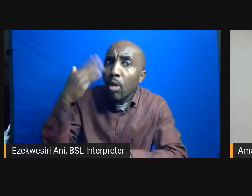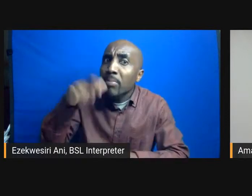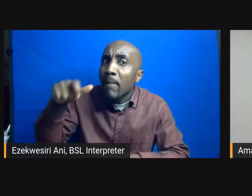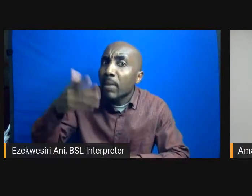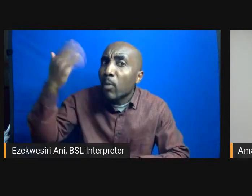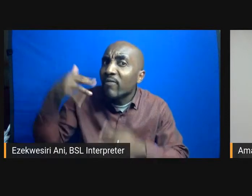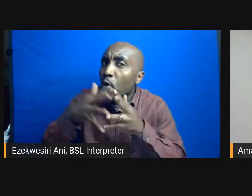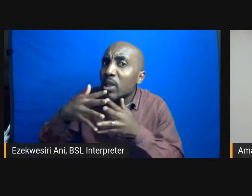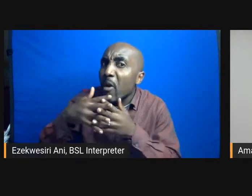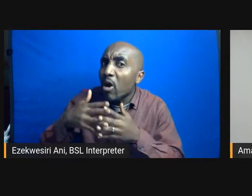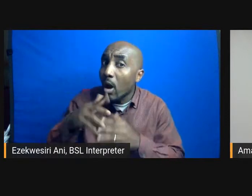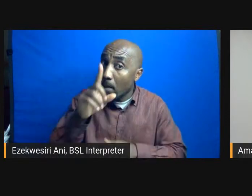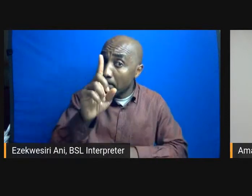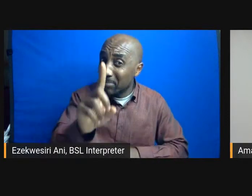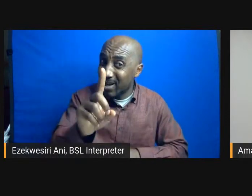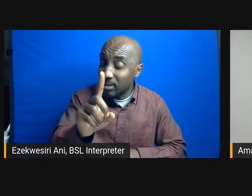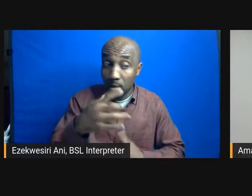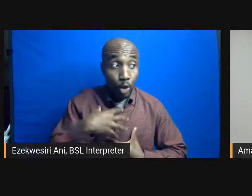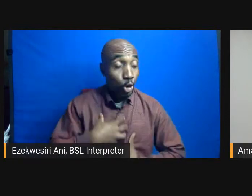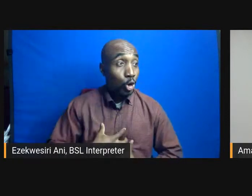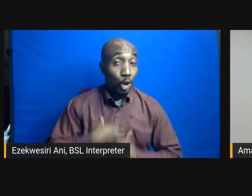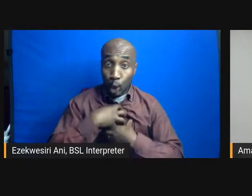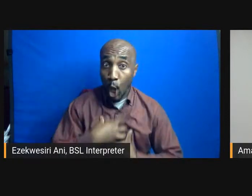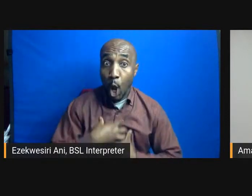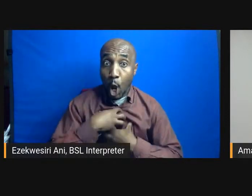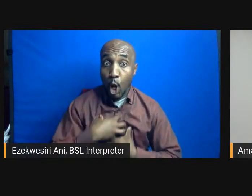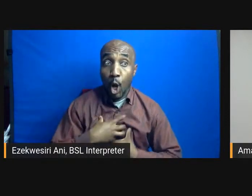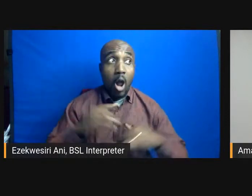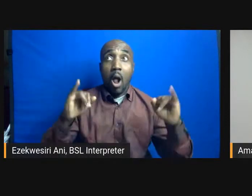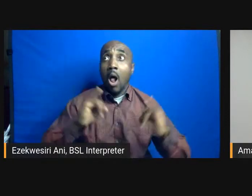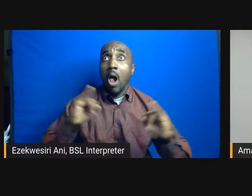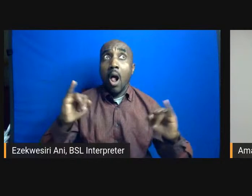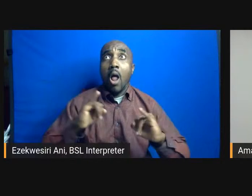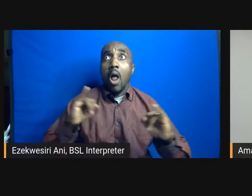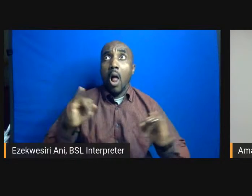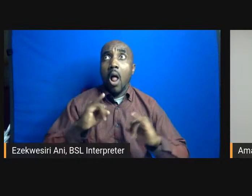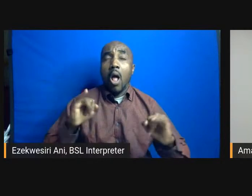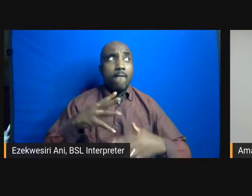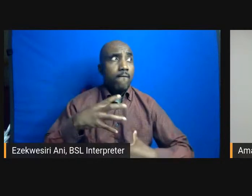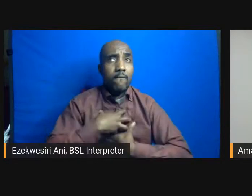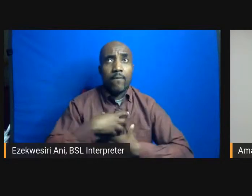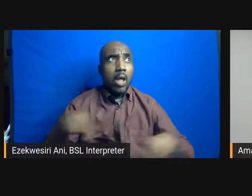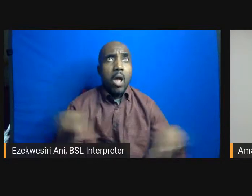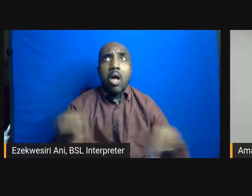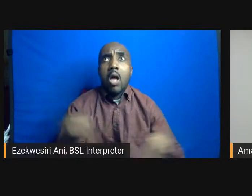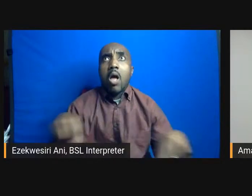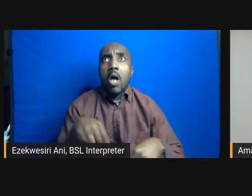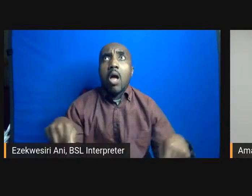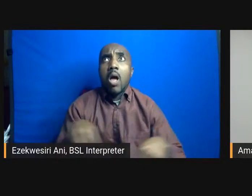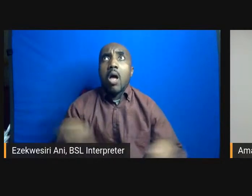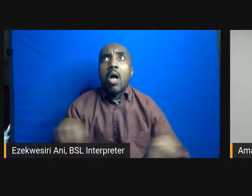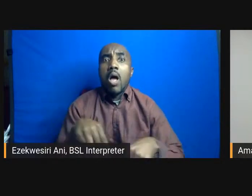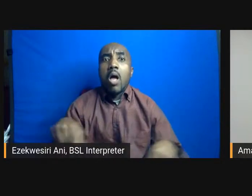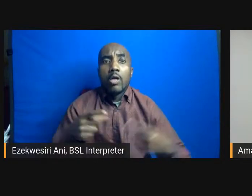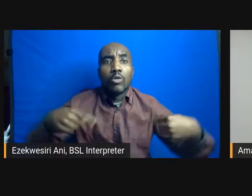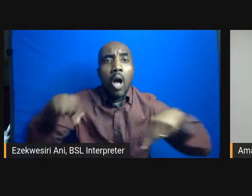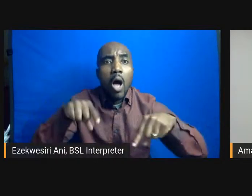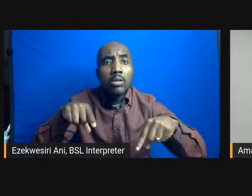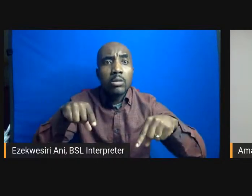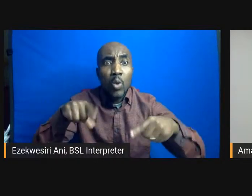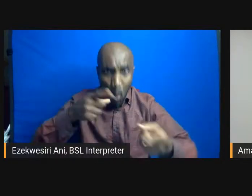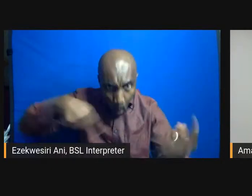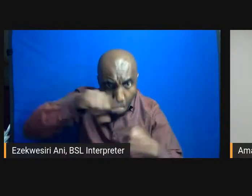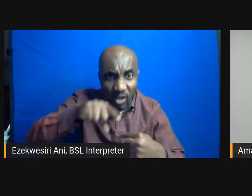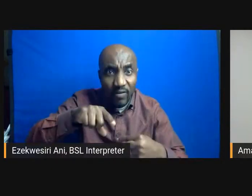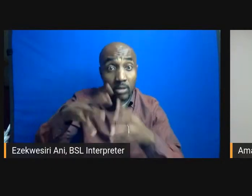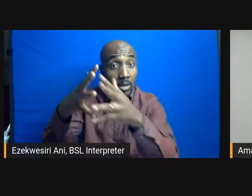was nevertheless very shocking and sent a chill of fear into all of us. While in